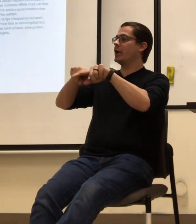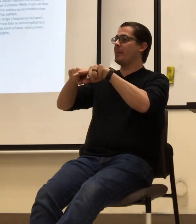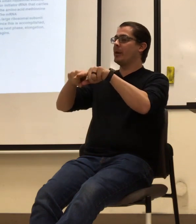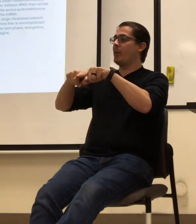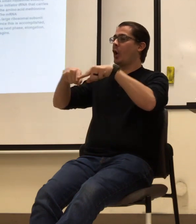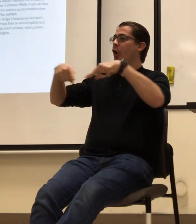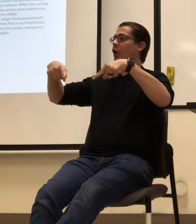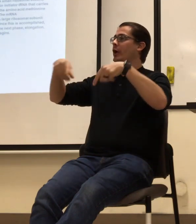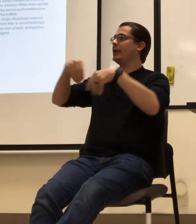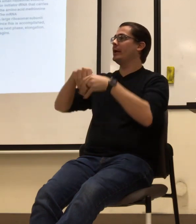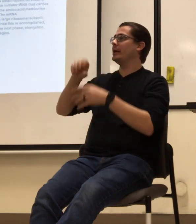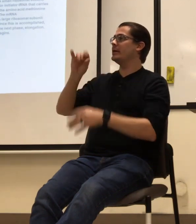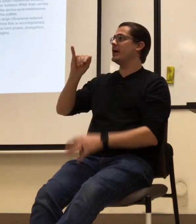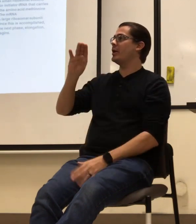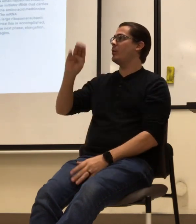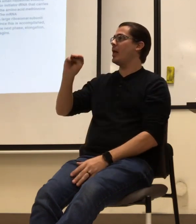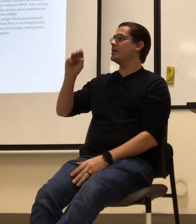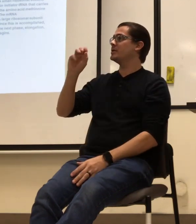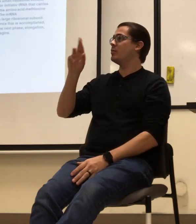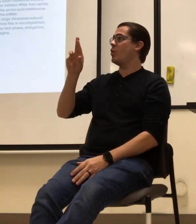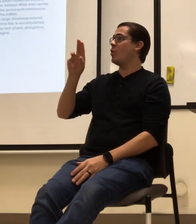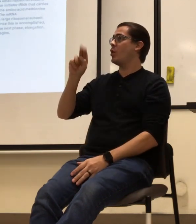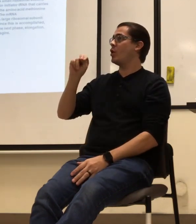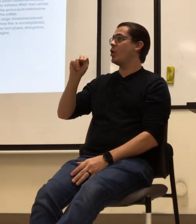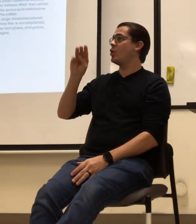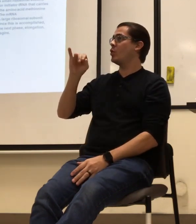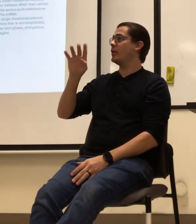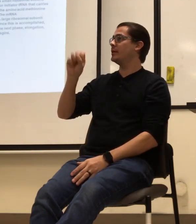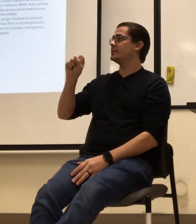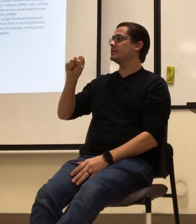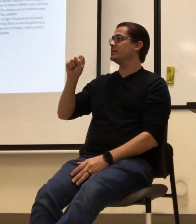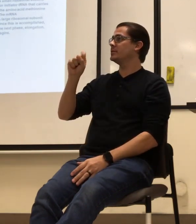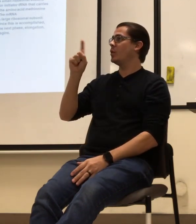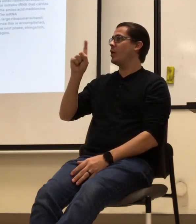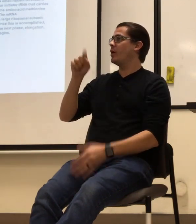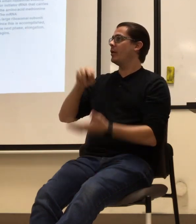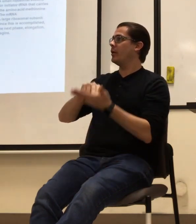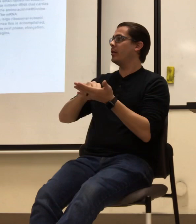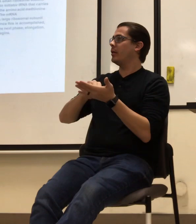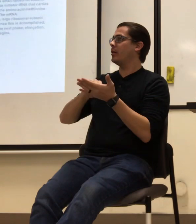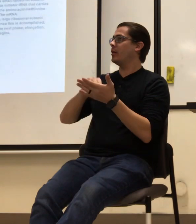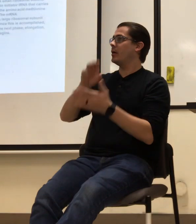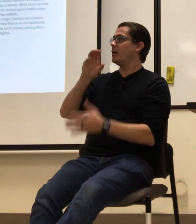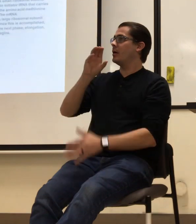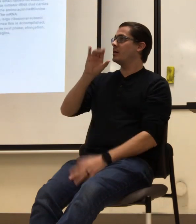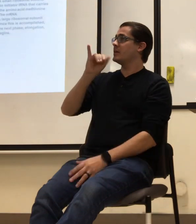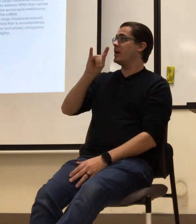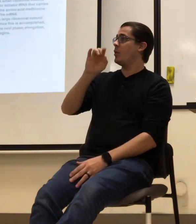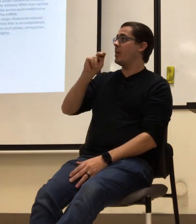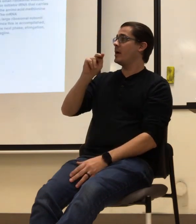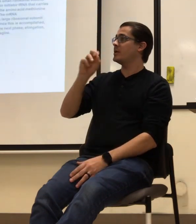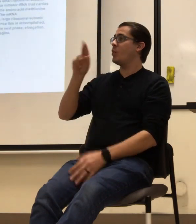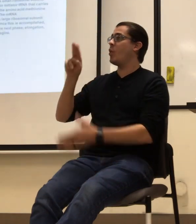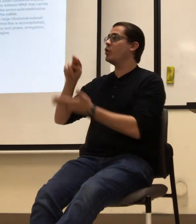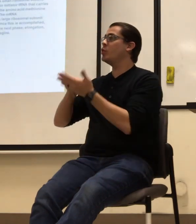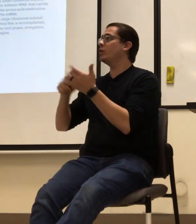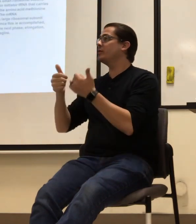nucleus, where they all come together in the picture? In the cytoplasm or in the